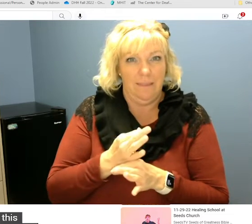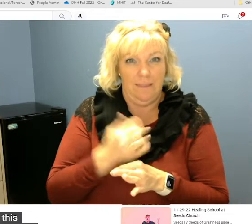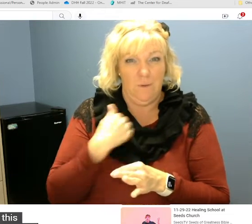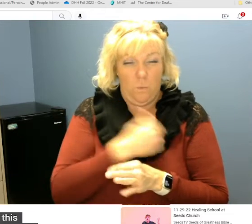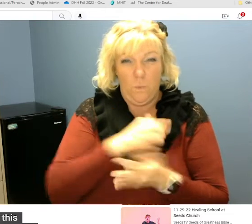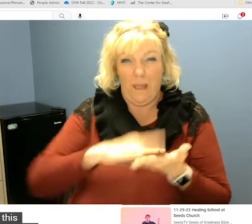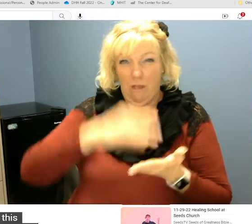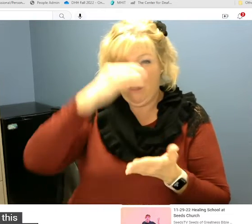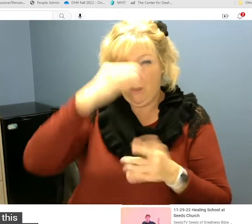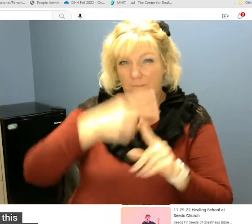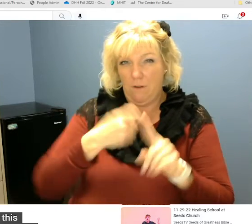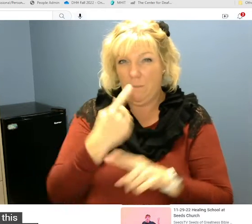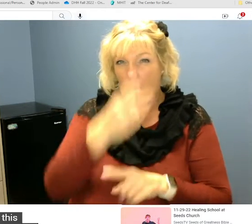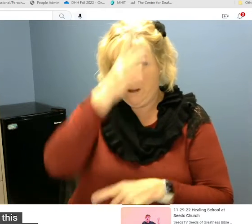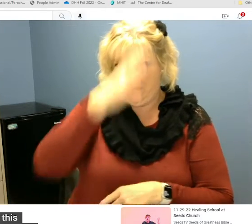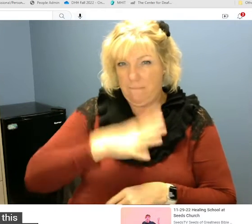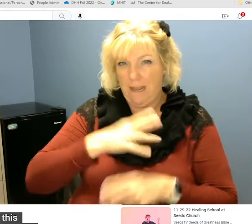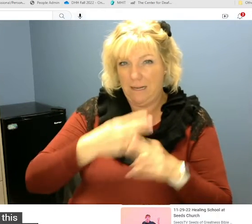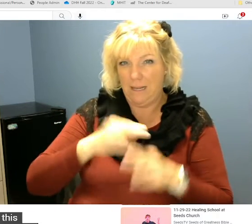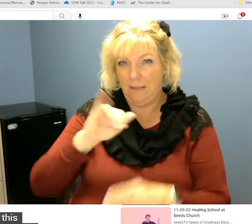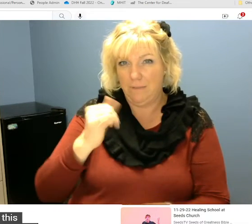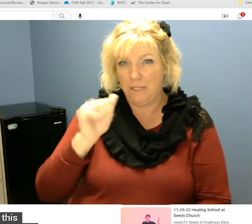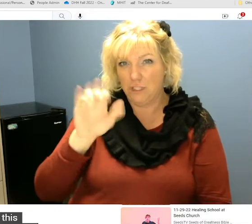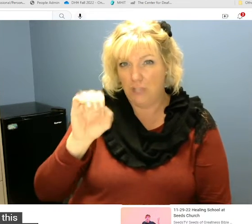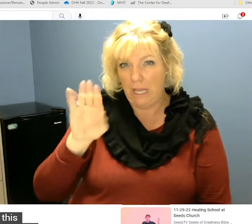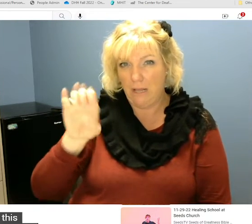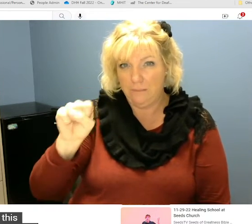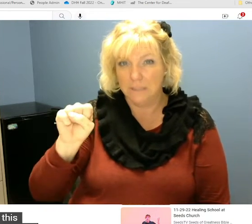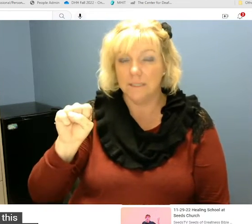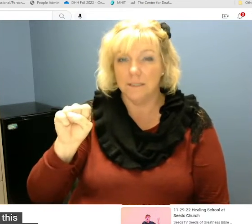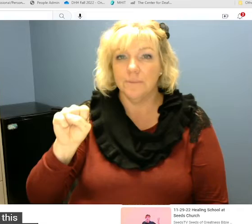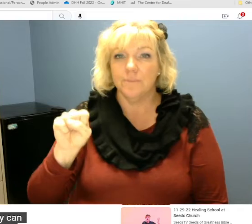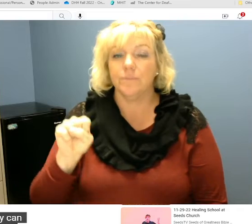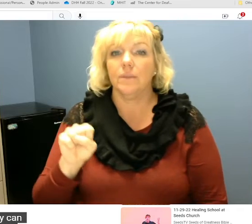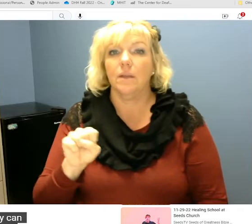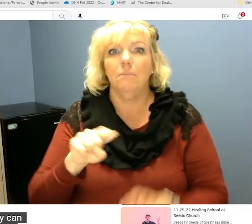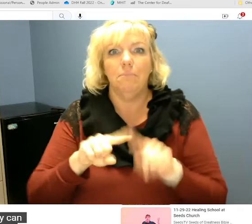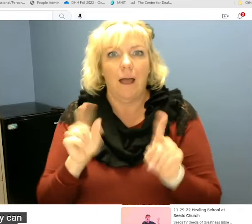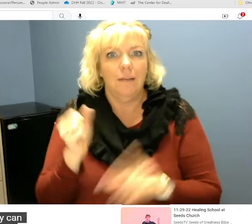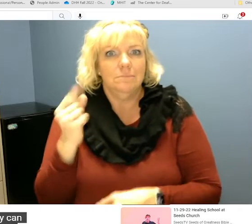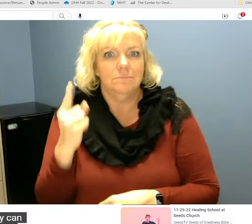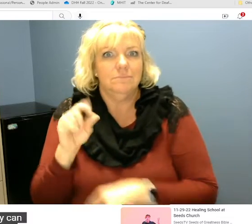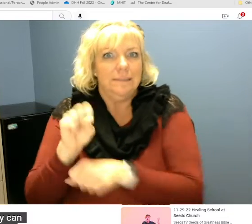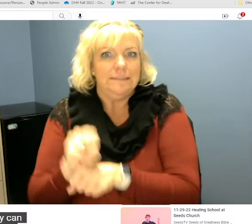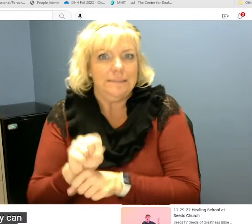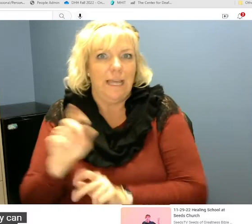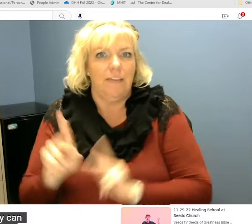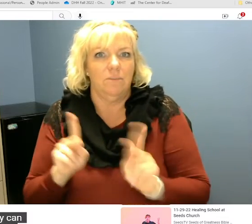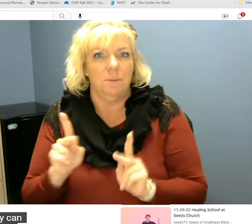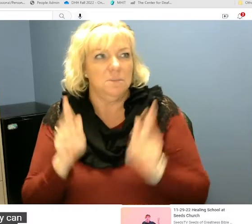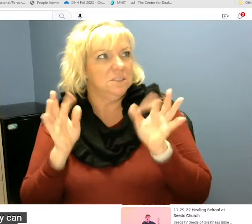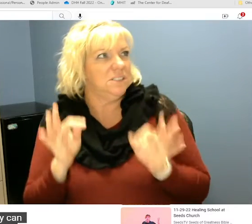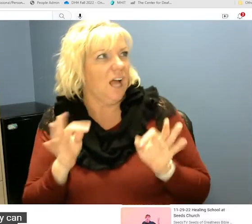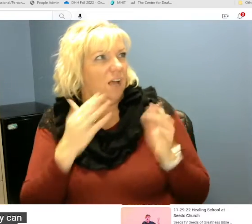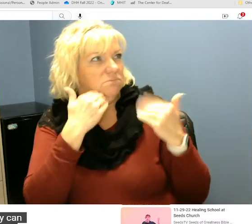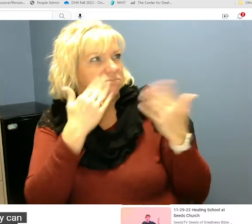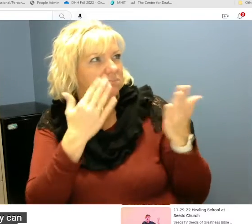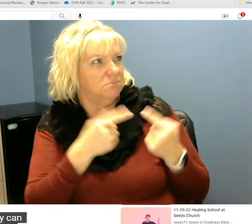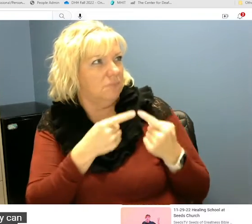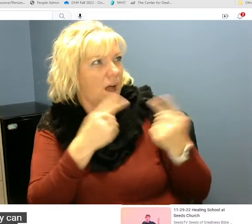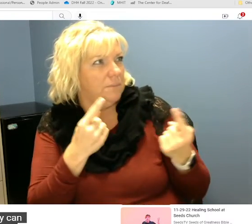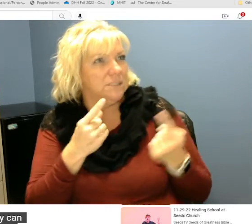right, this. And we saw then enslaved people doing the opposite in songs and in folk